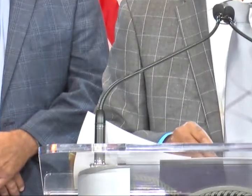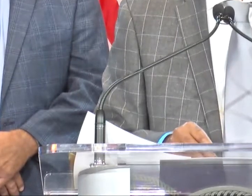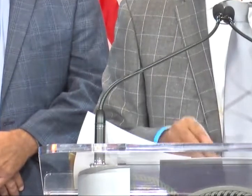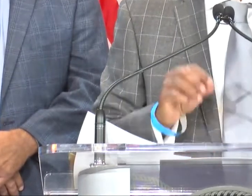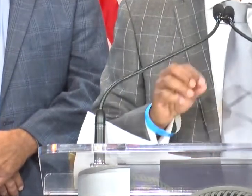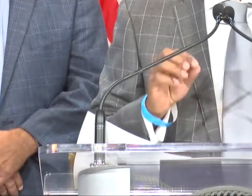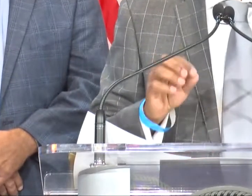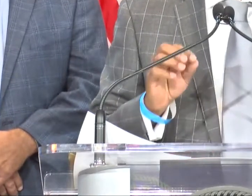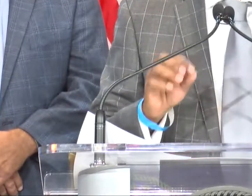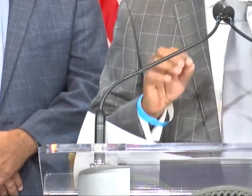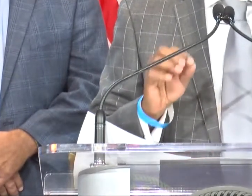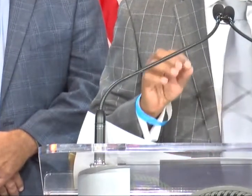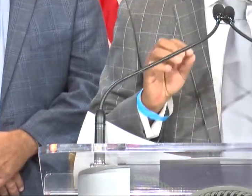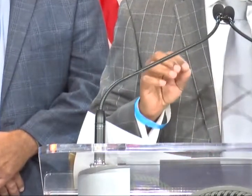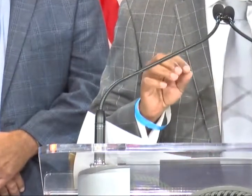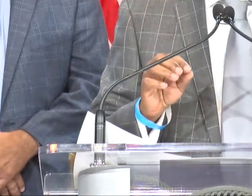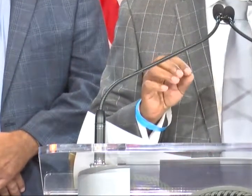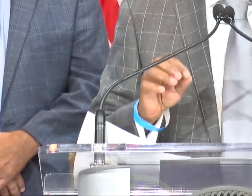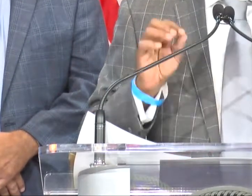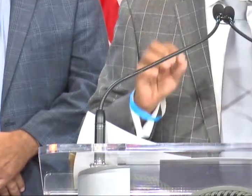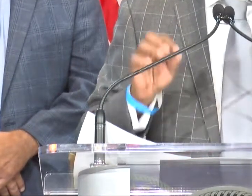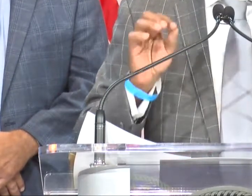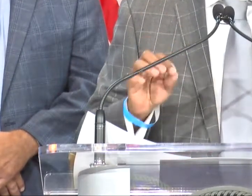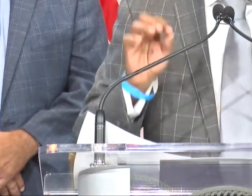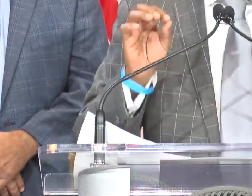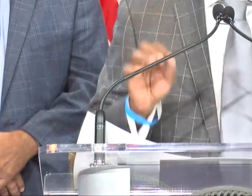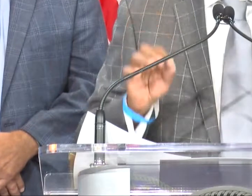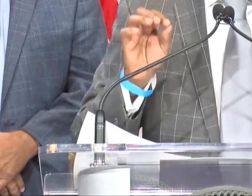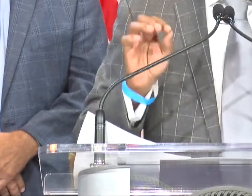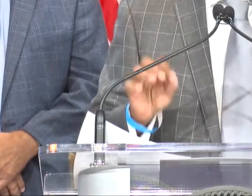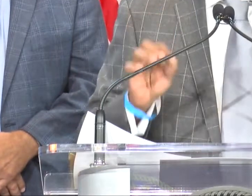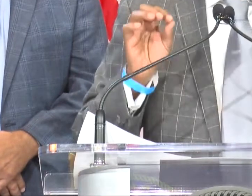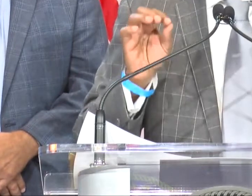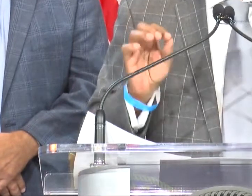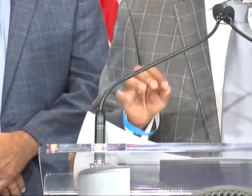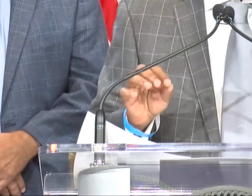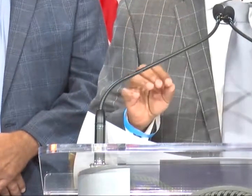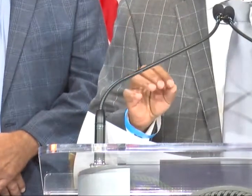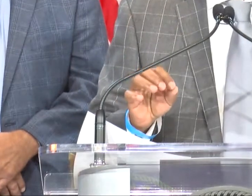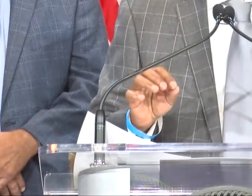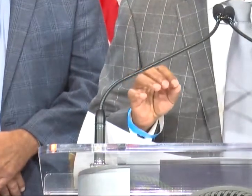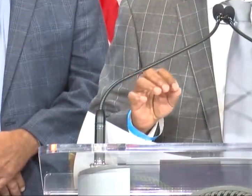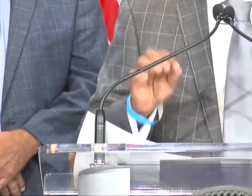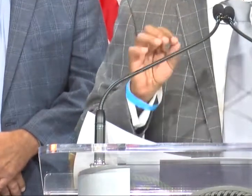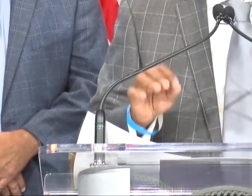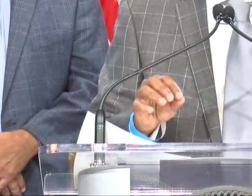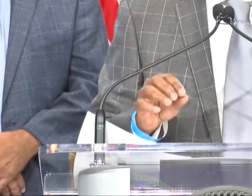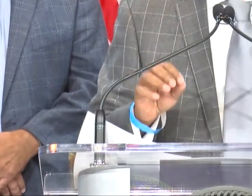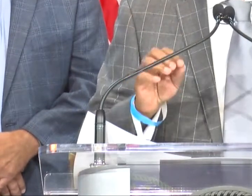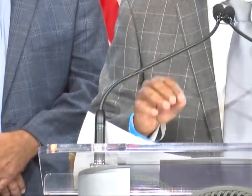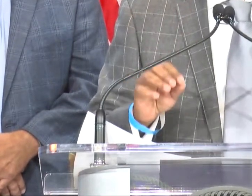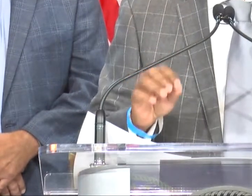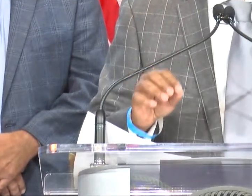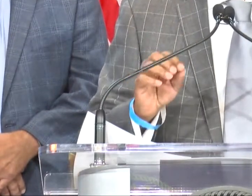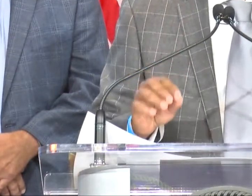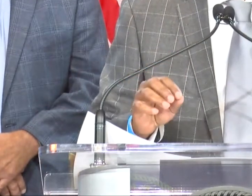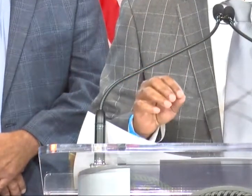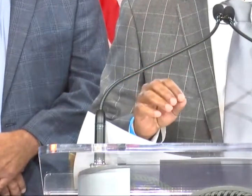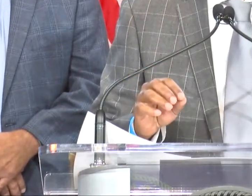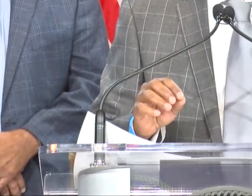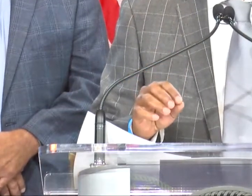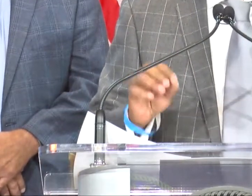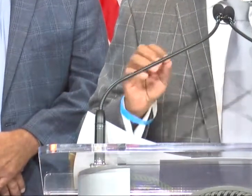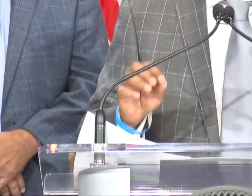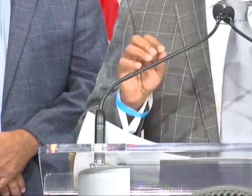Harvey. And I want to underscore that. If at the time of Harvey, in August of